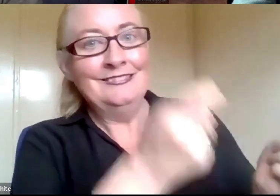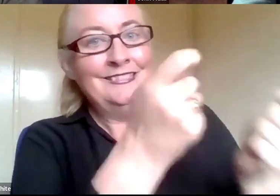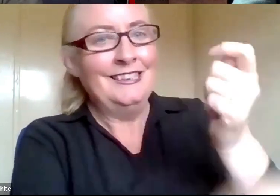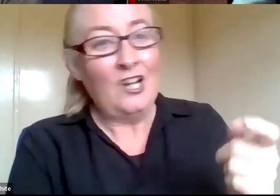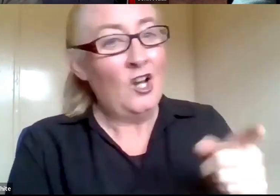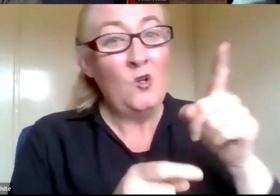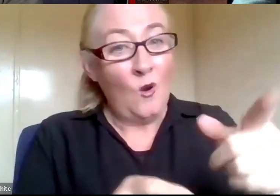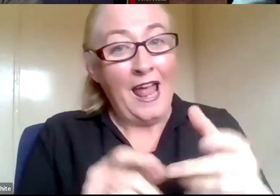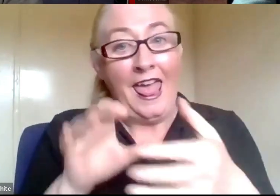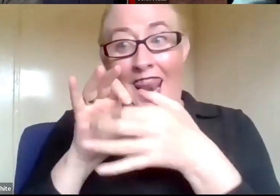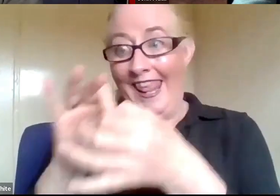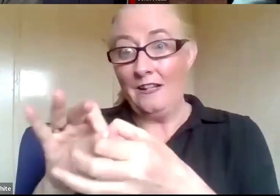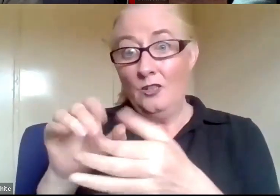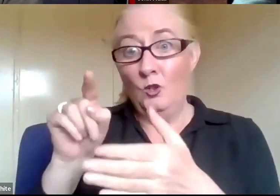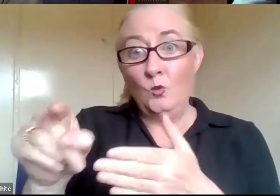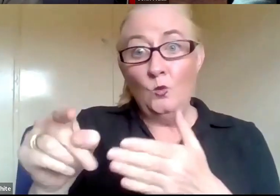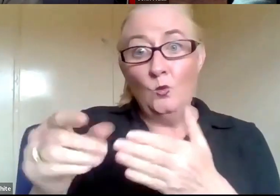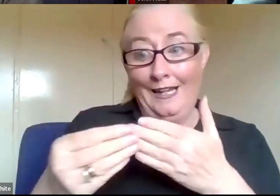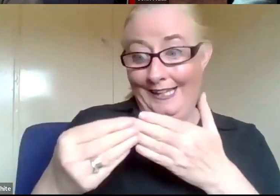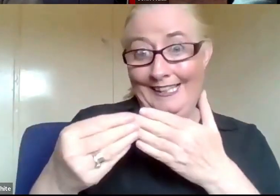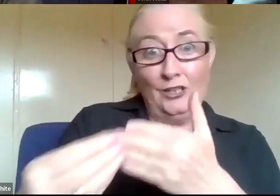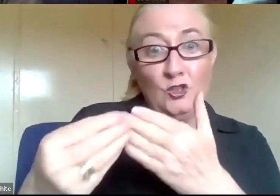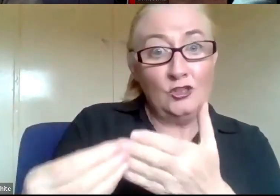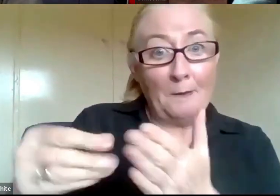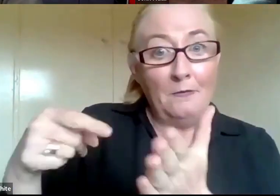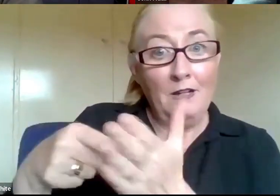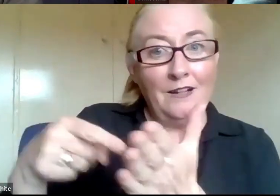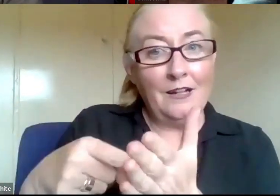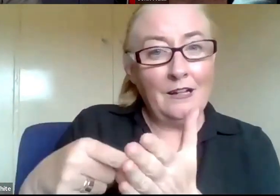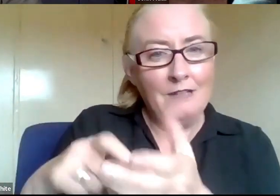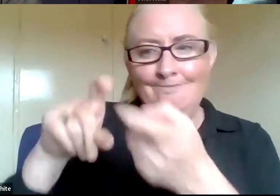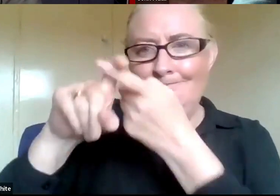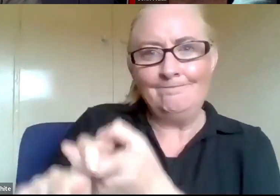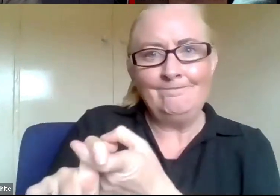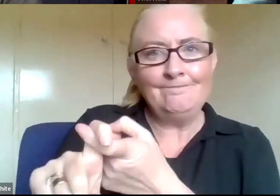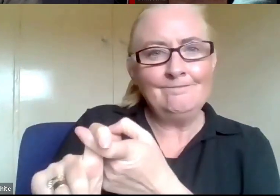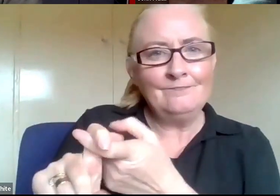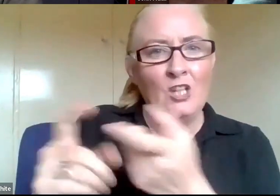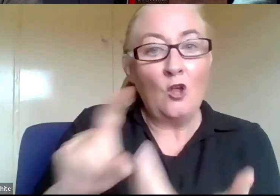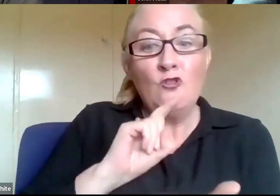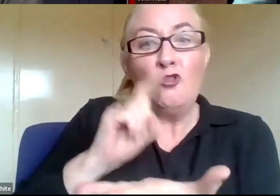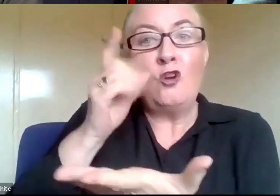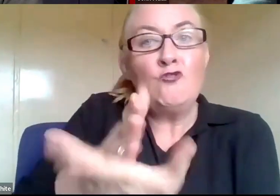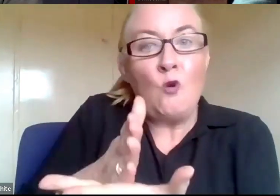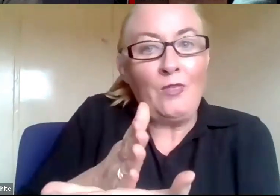but the truth is the key to building